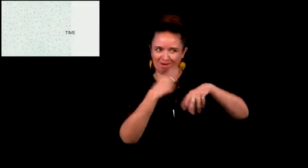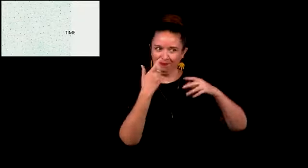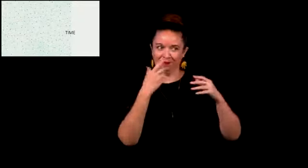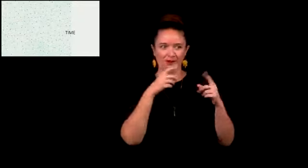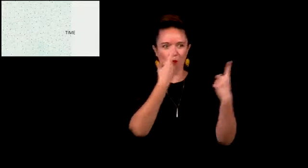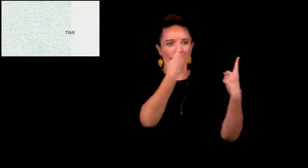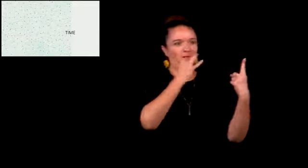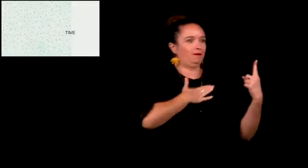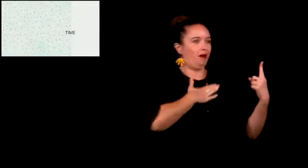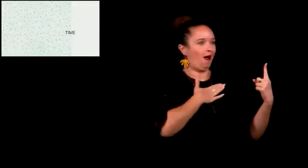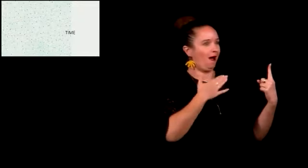time.